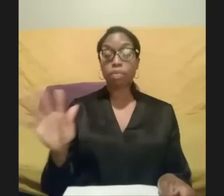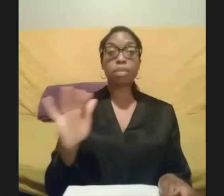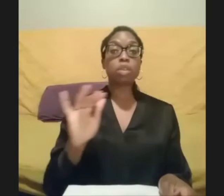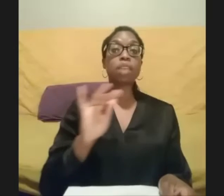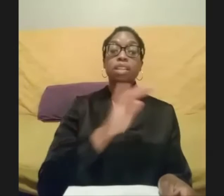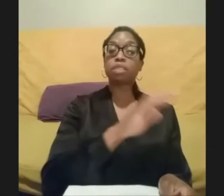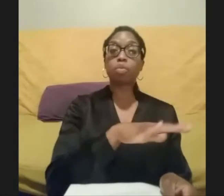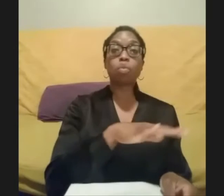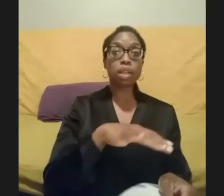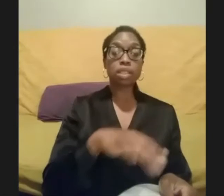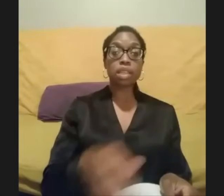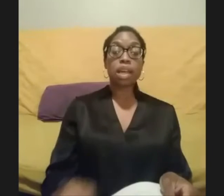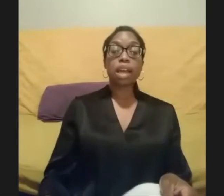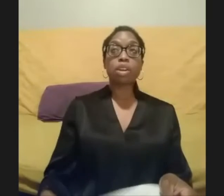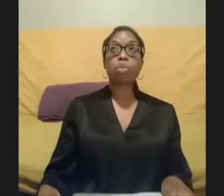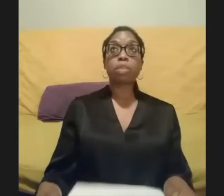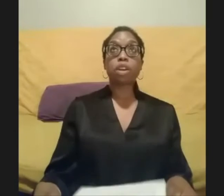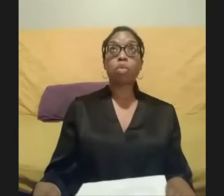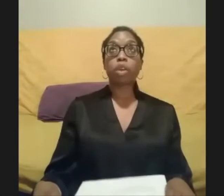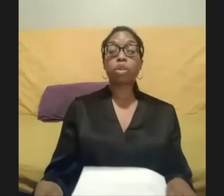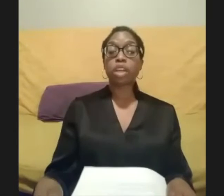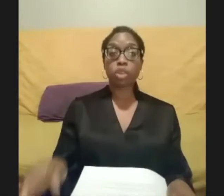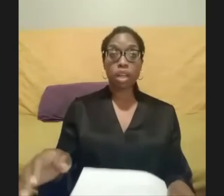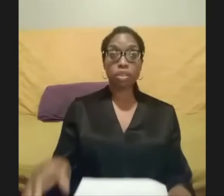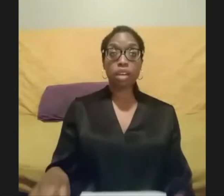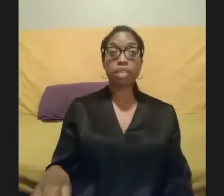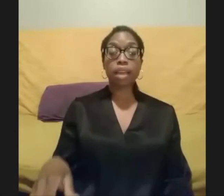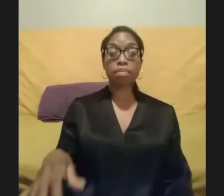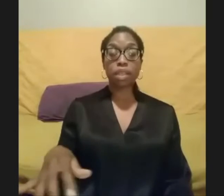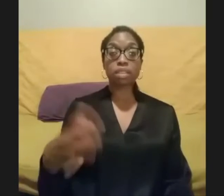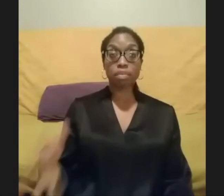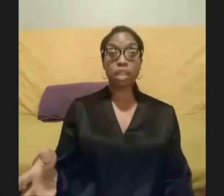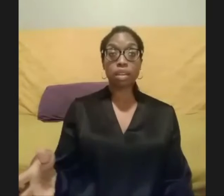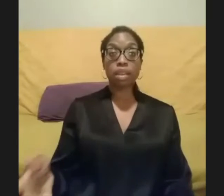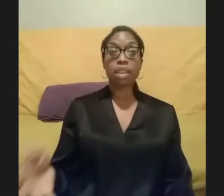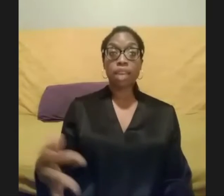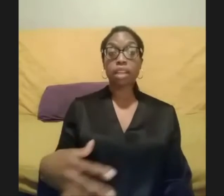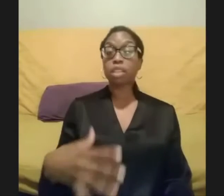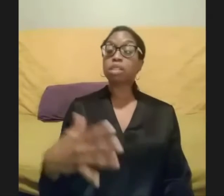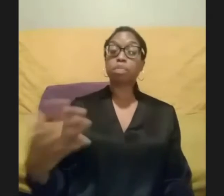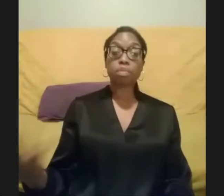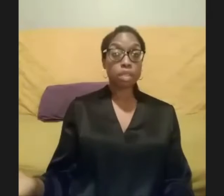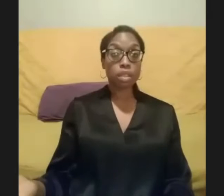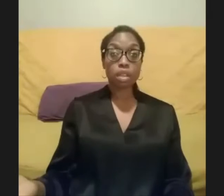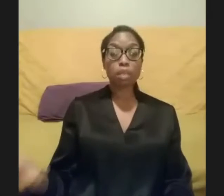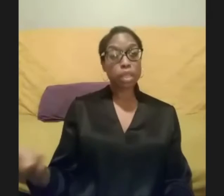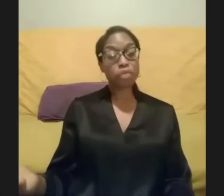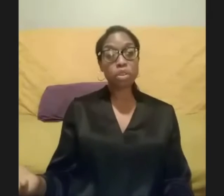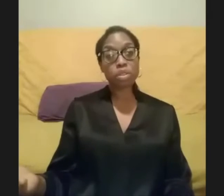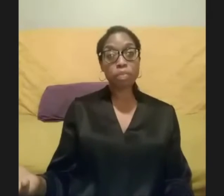maybe you've had different ones. I know depending on where you get your healthcare, that can be something that is a bit confusing for